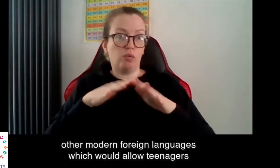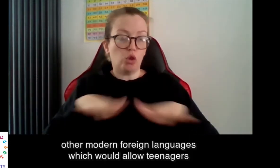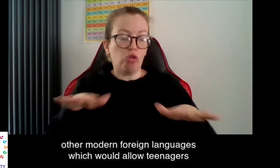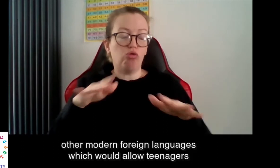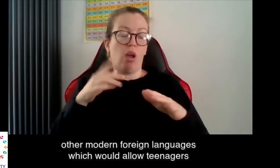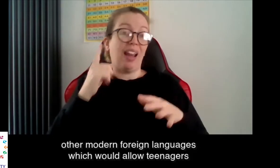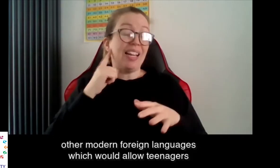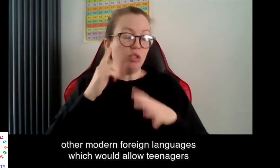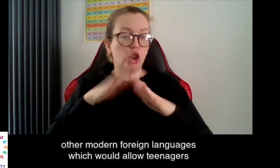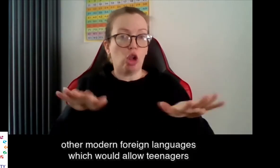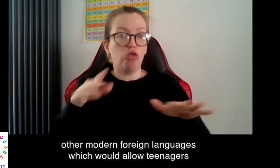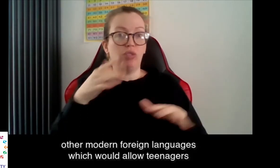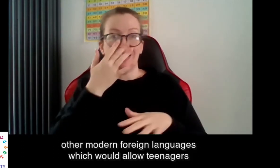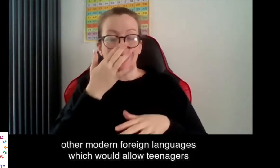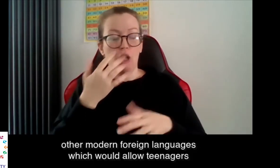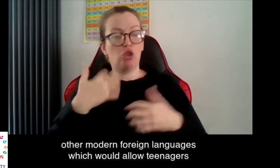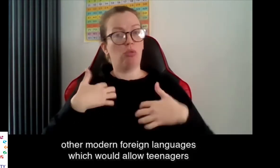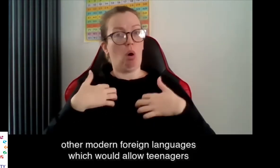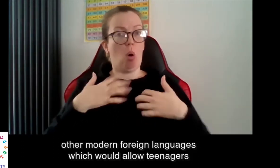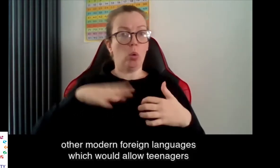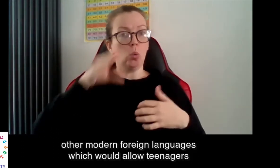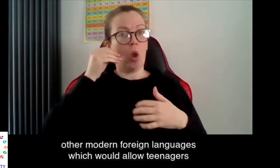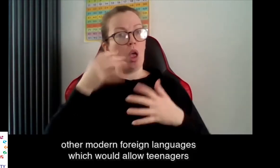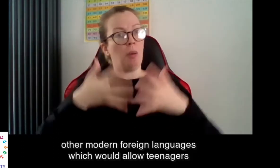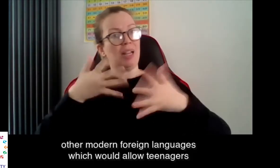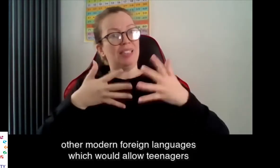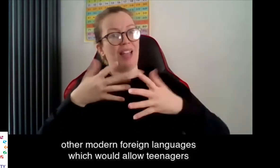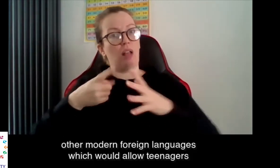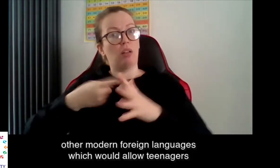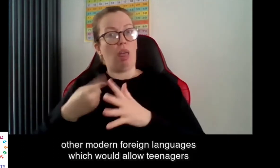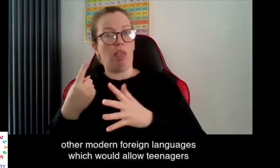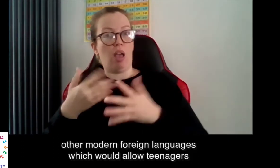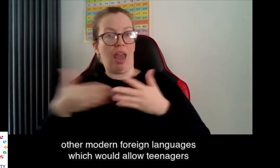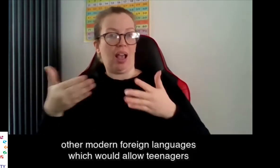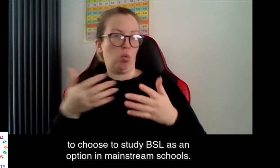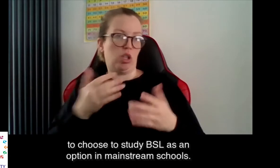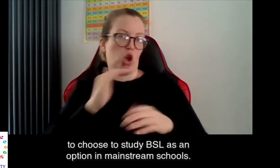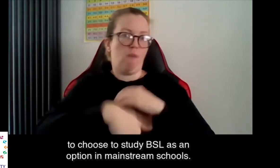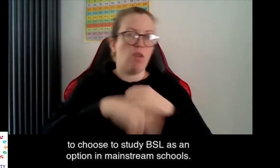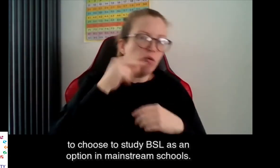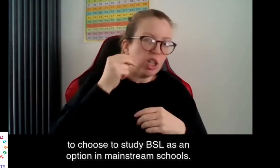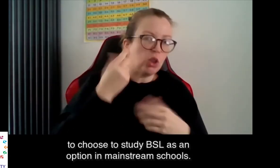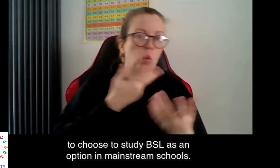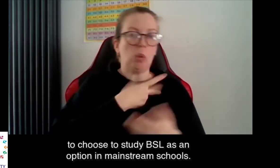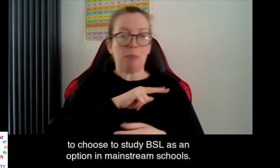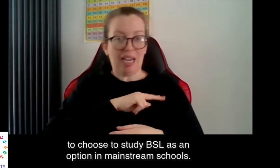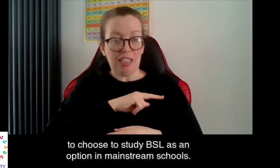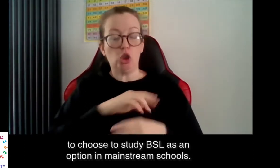possibility that there would be parity with other modern foreign languages, which would allow teenagers to choose to study BSL as an option in